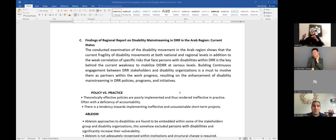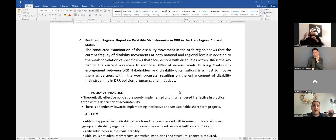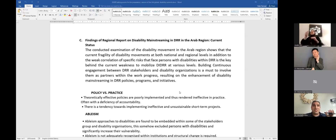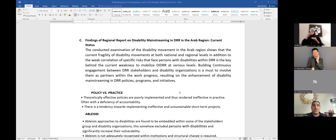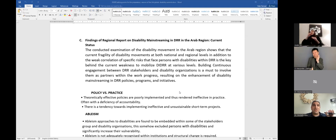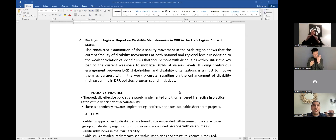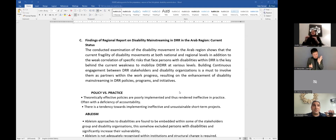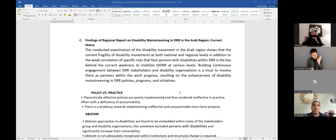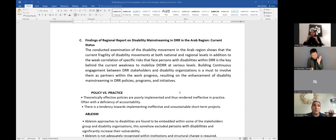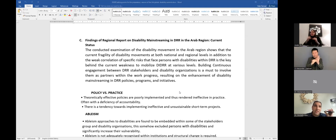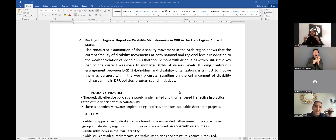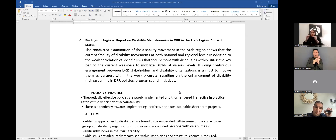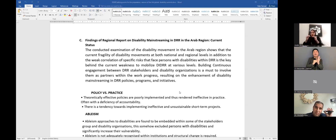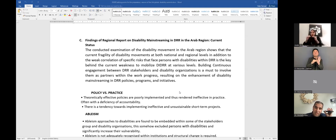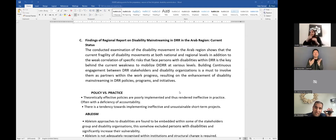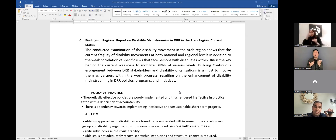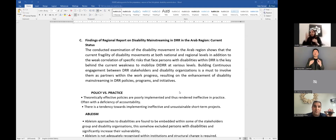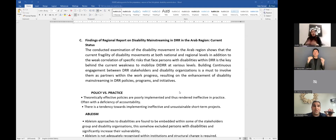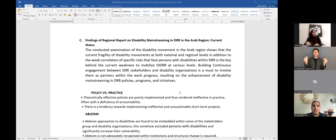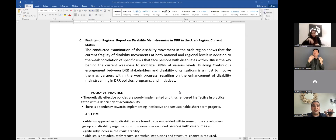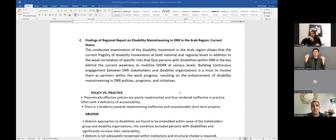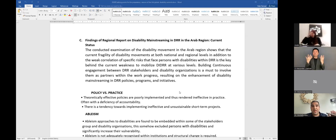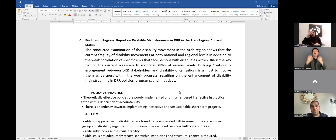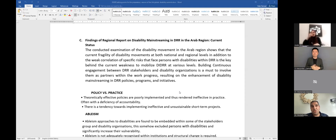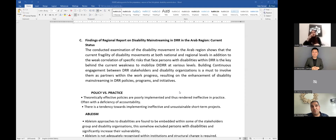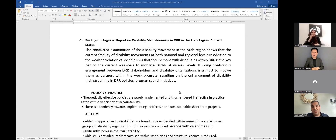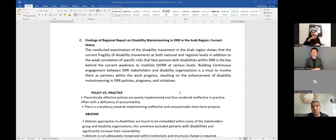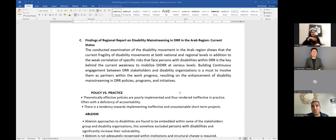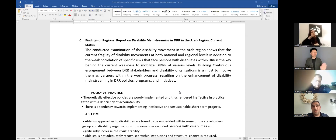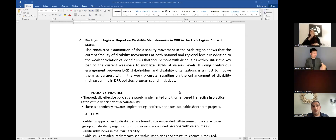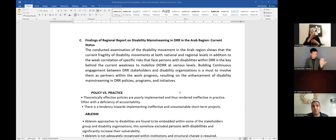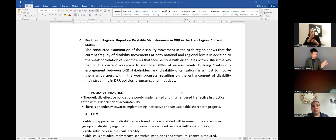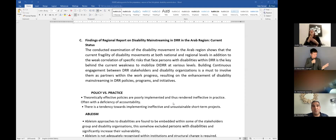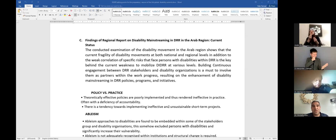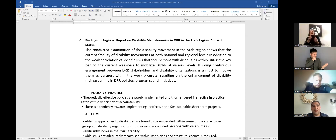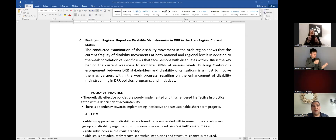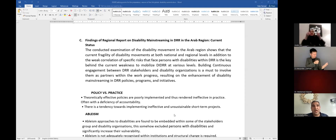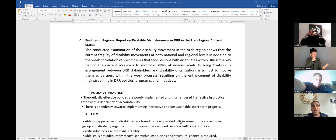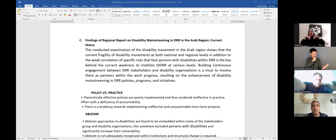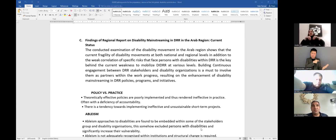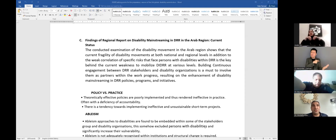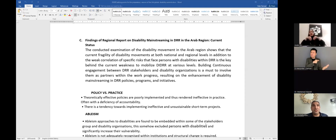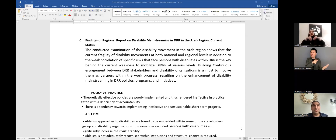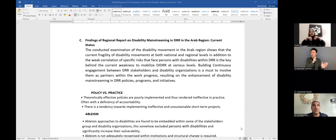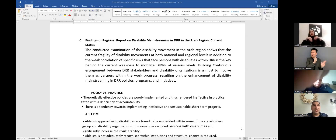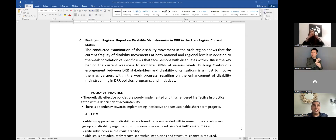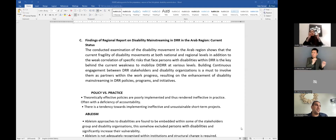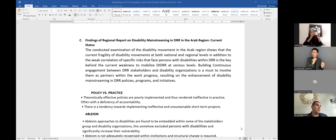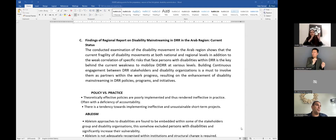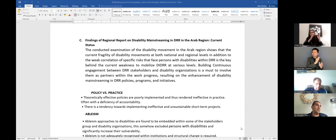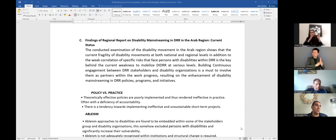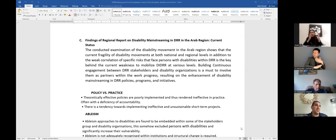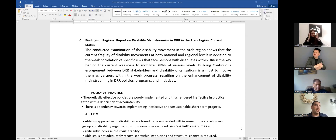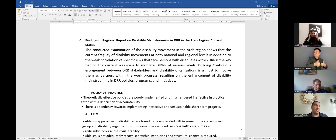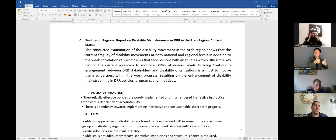I'm still seeing the language of ableism versus the language of social model of disability. And definitely, as a